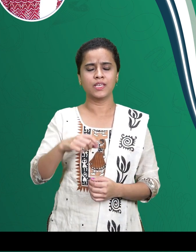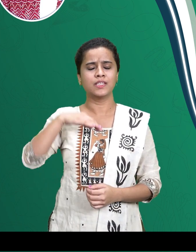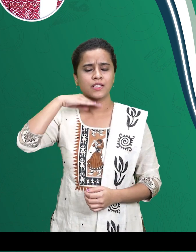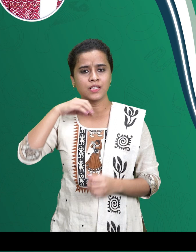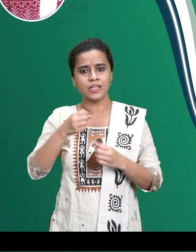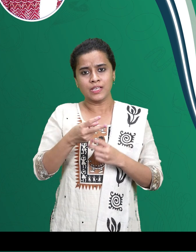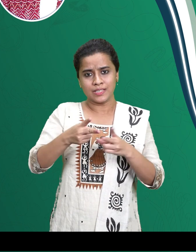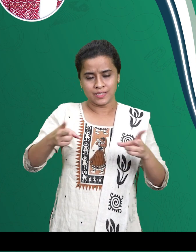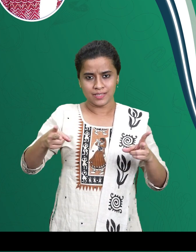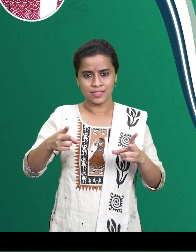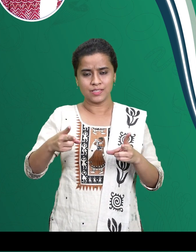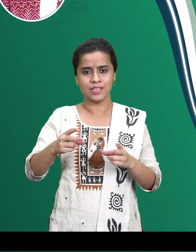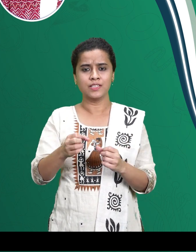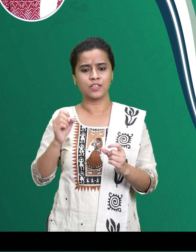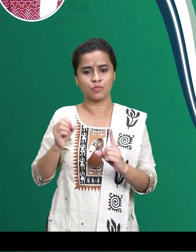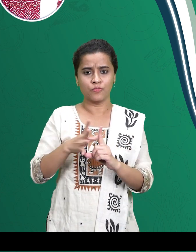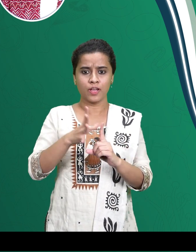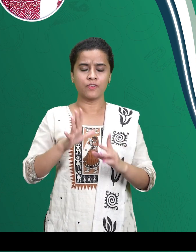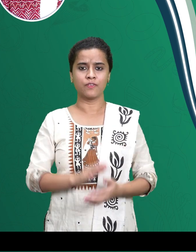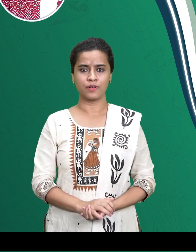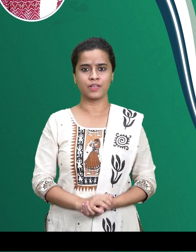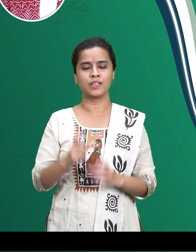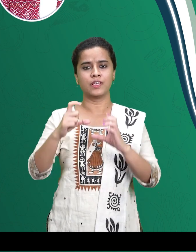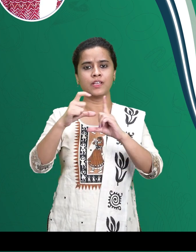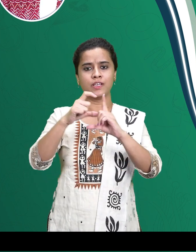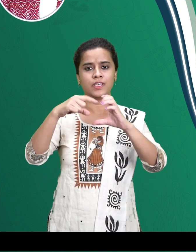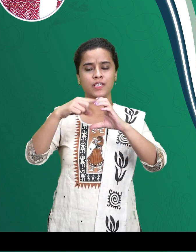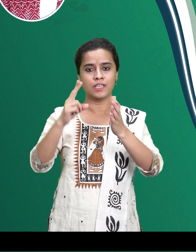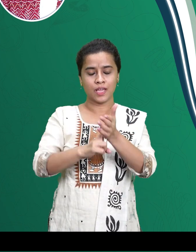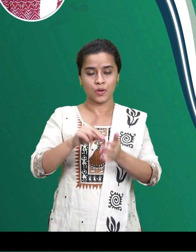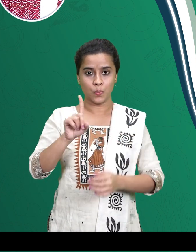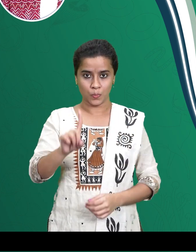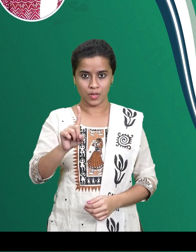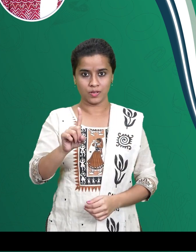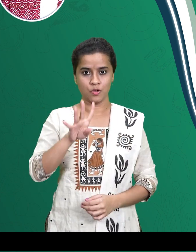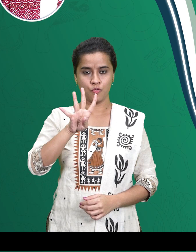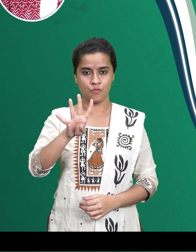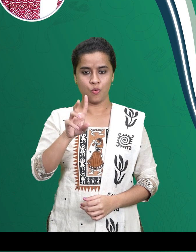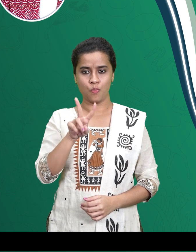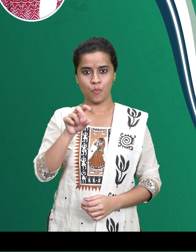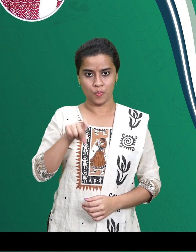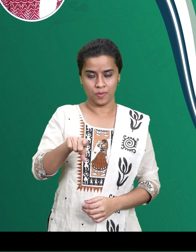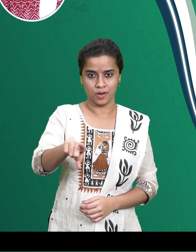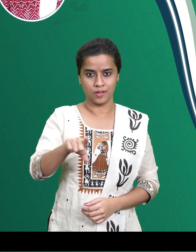by the DEN1-4 virus